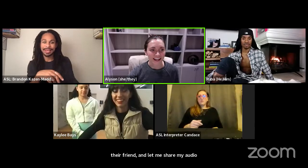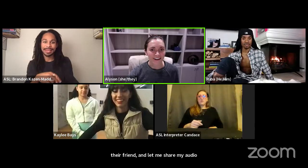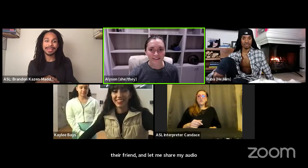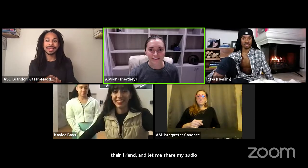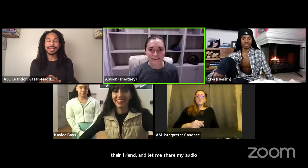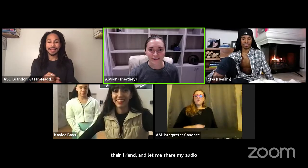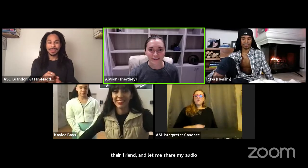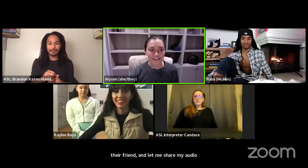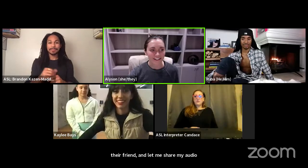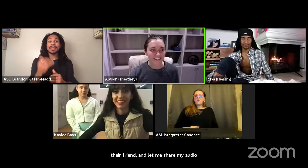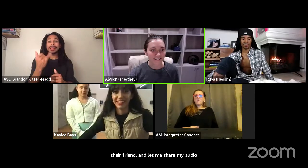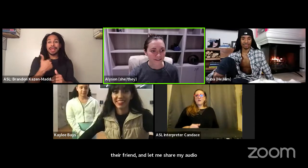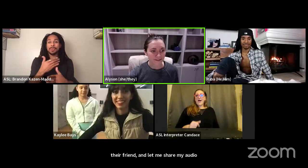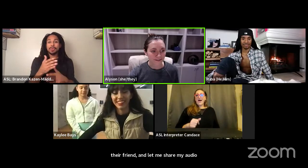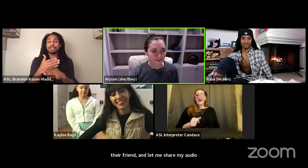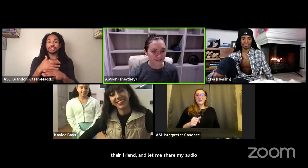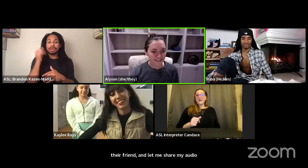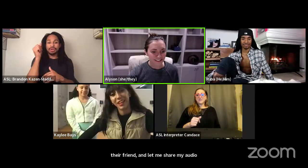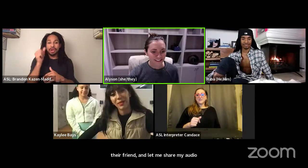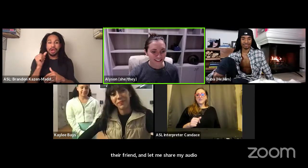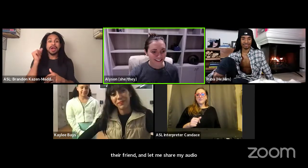And without further ado,